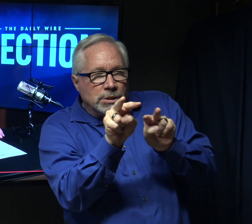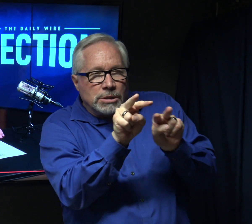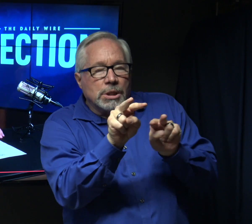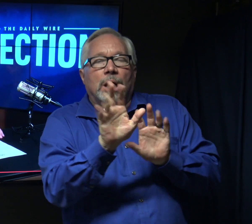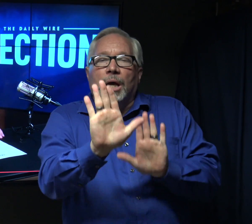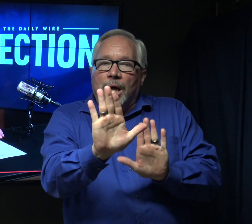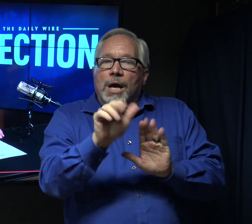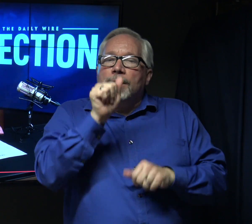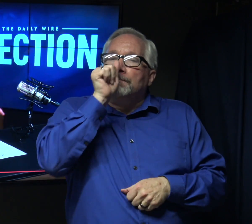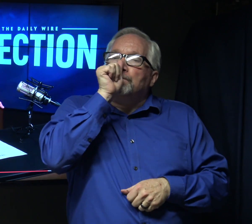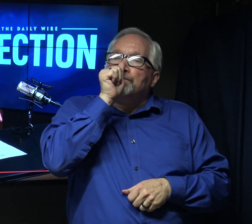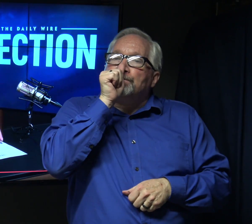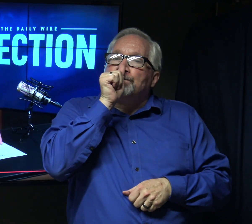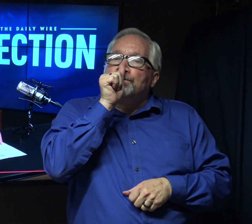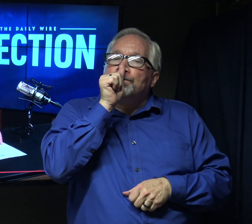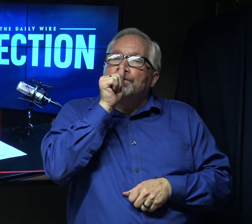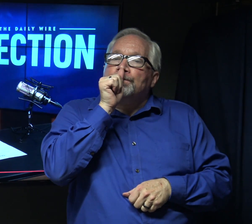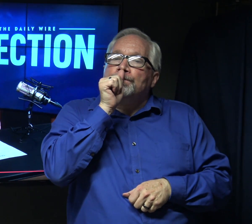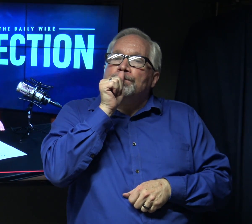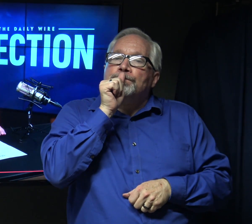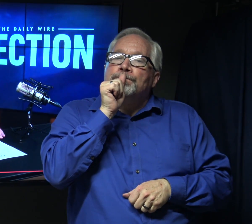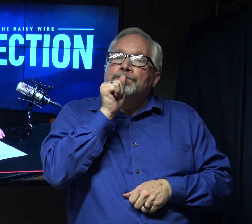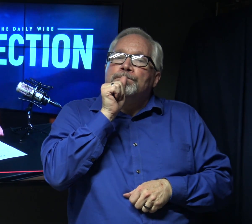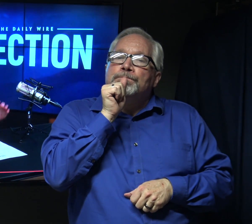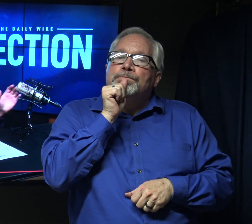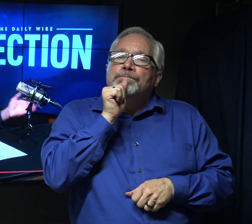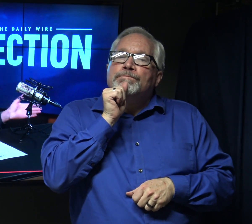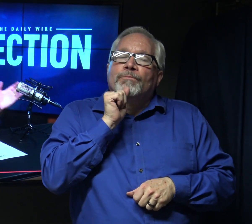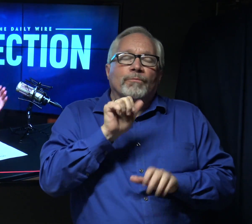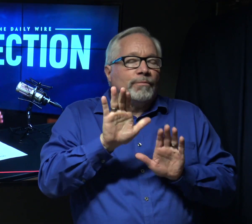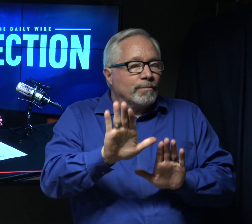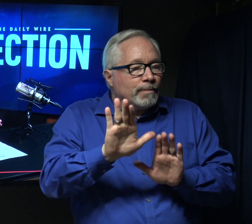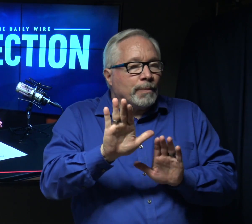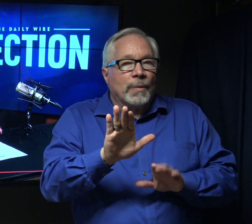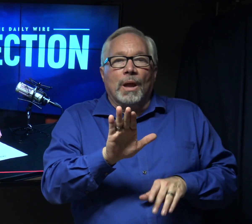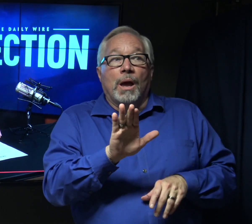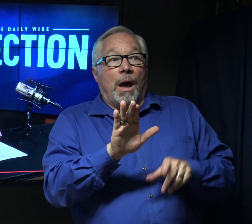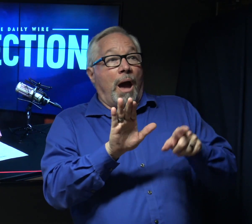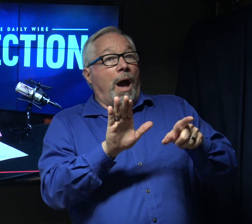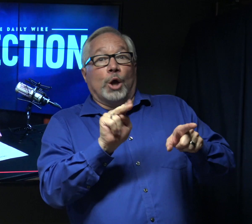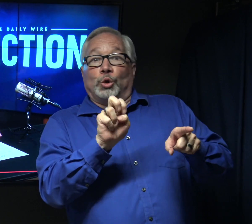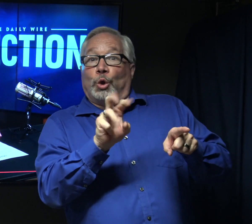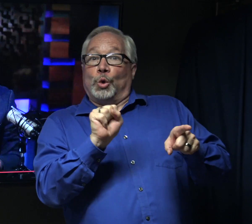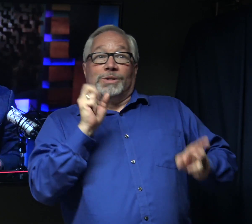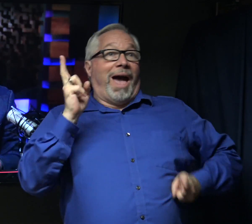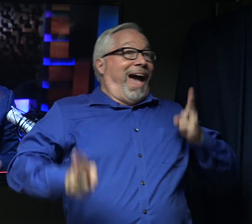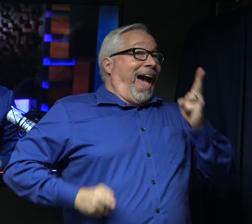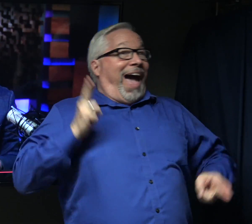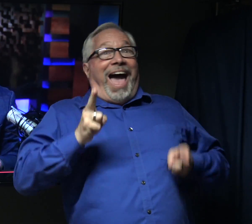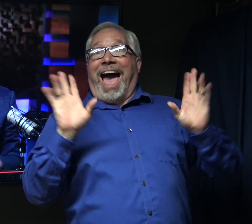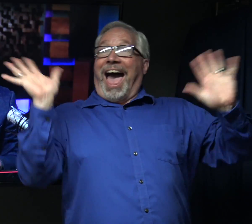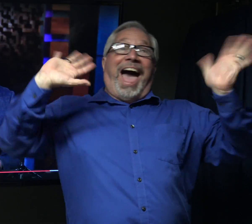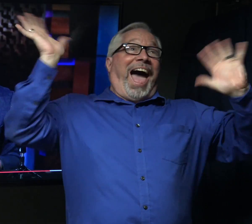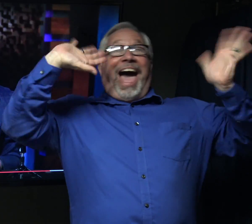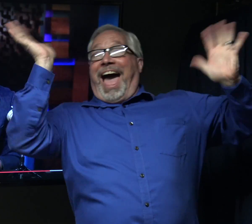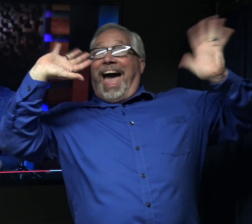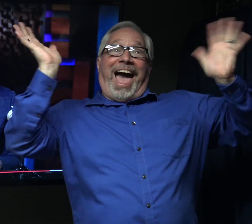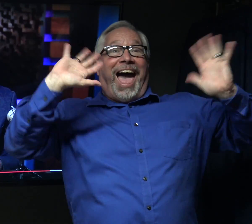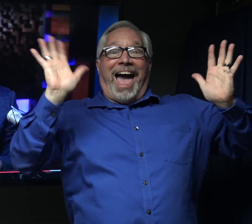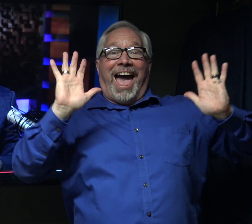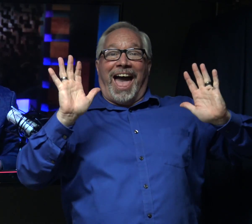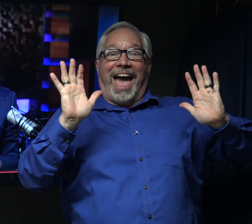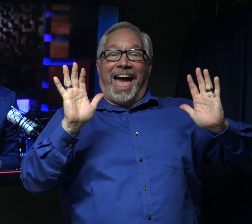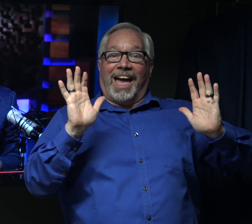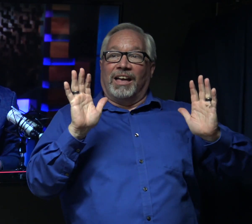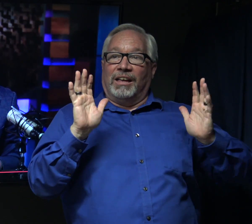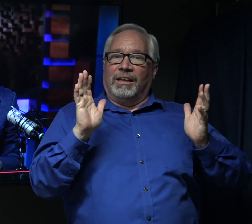is a virtue. That is what the Trump campaign is pushing out. The media are rushing to call this thing to create a narrative that, if there were